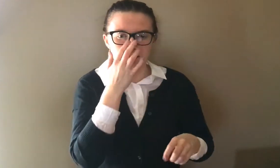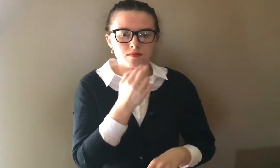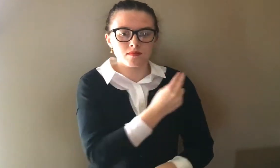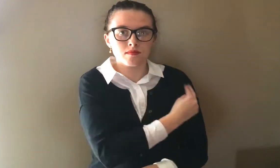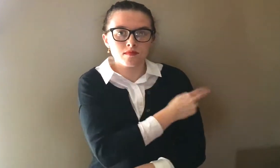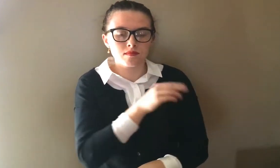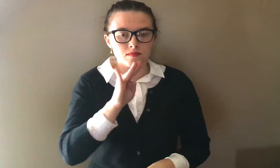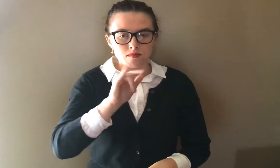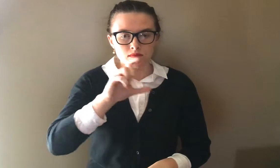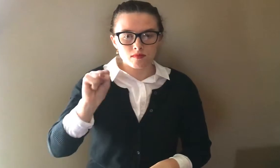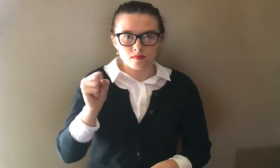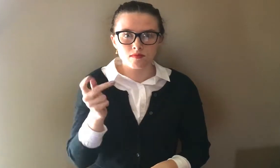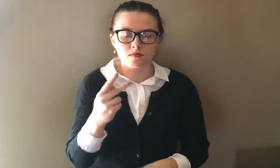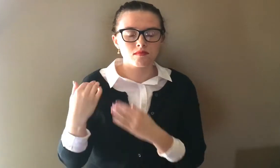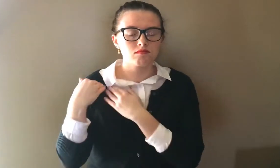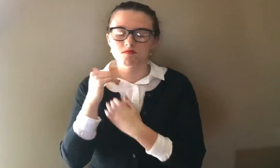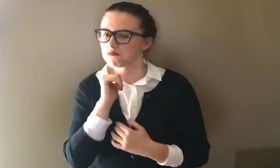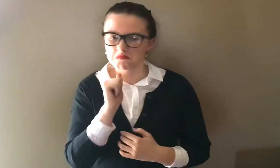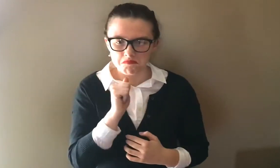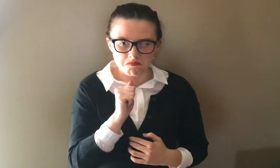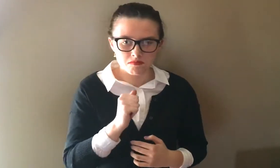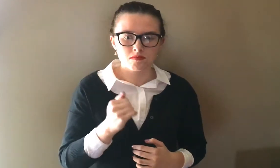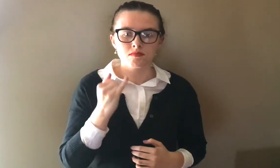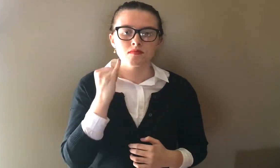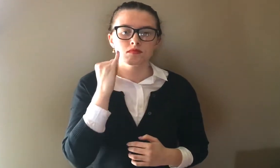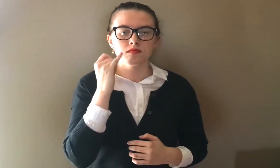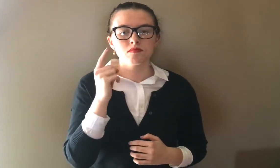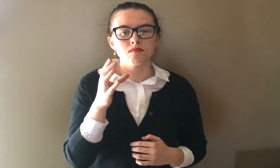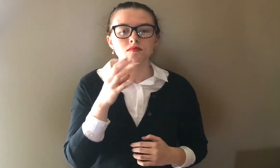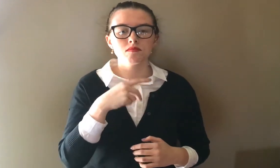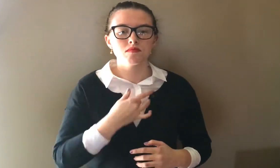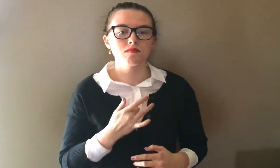We are not responsible for any hospital bills. If you feel dizzy,